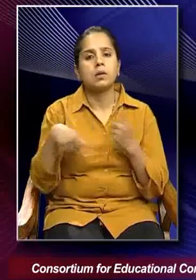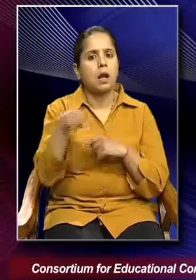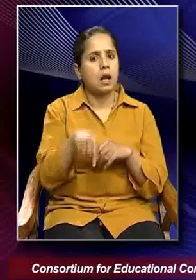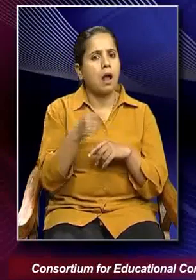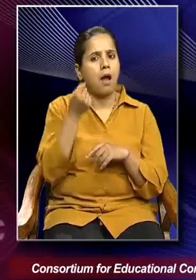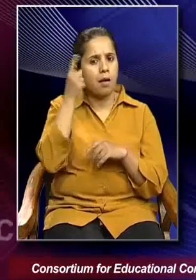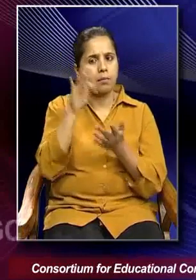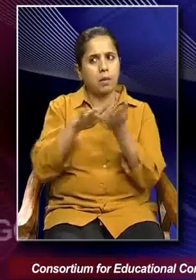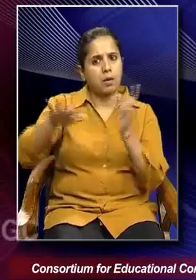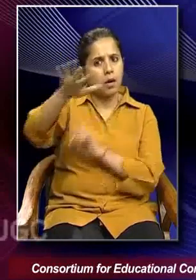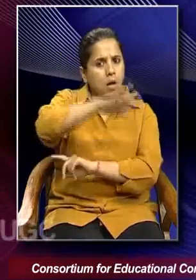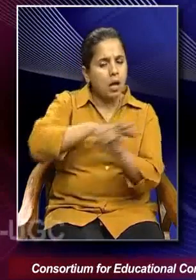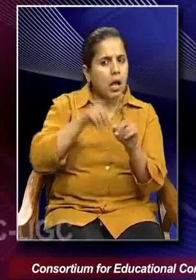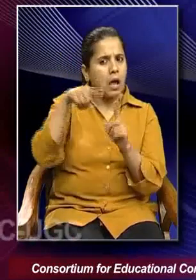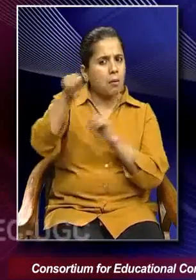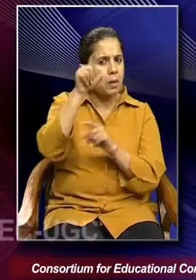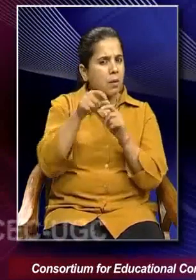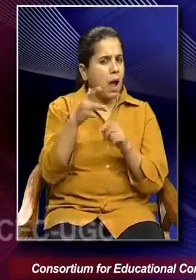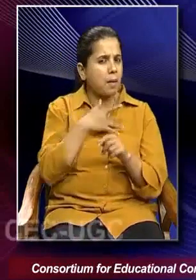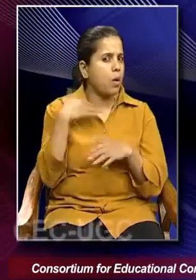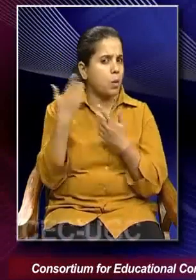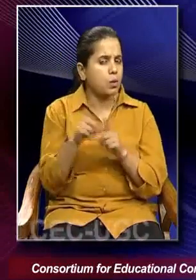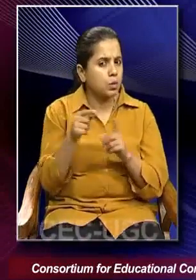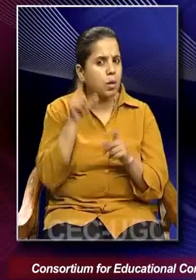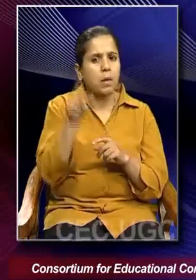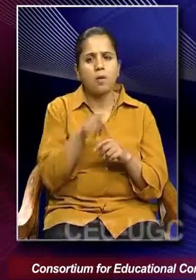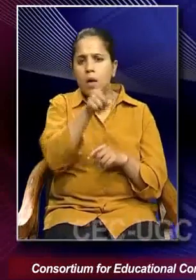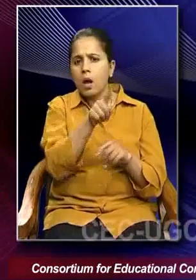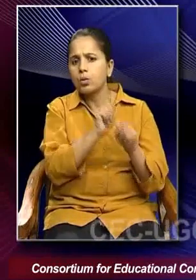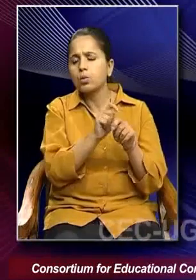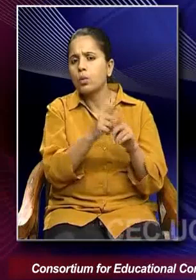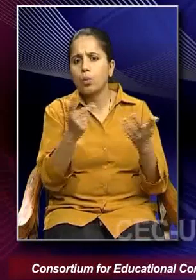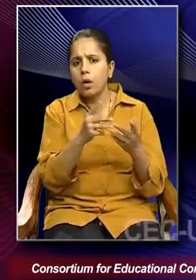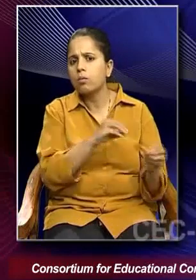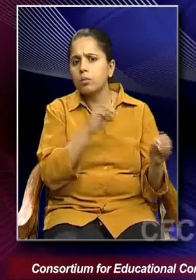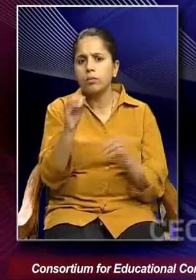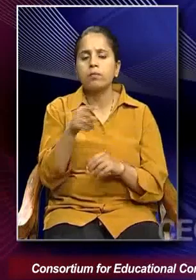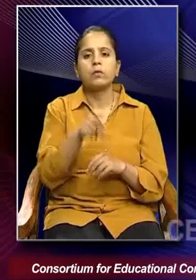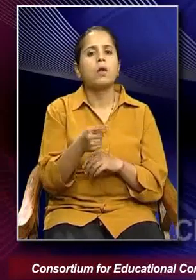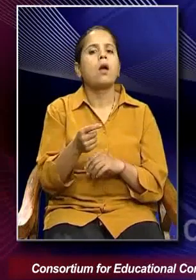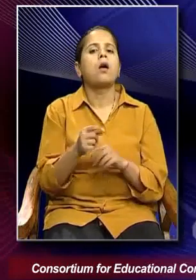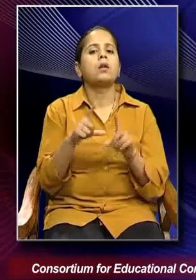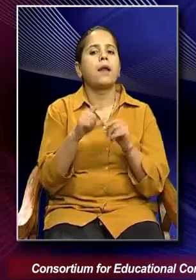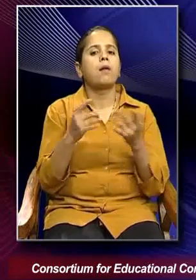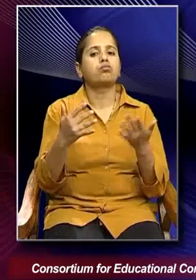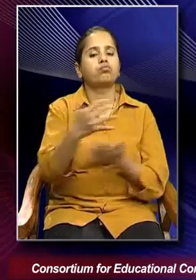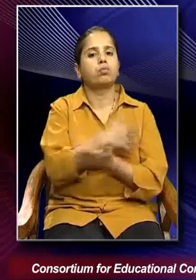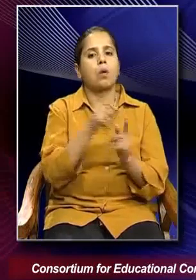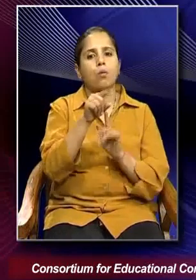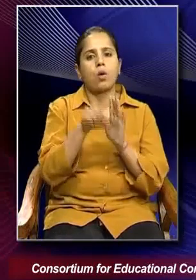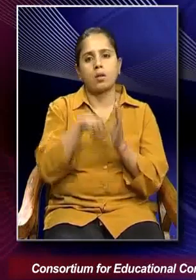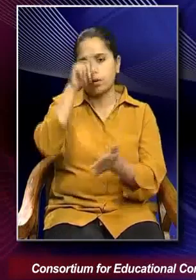demographic, socioeconomic composition or the profile of migrants. So that is providing a wealth of data for policy